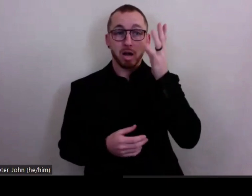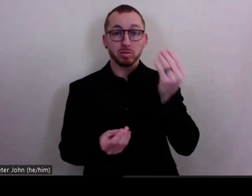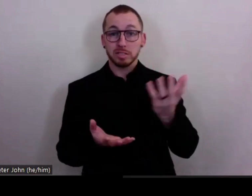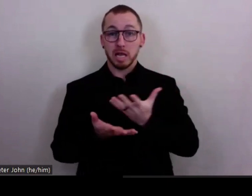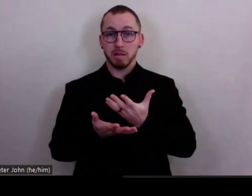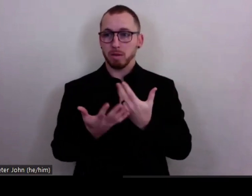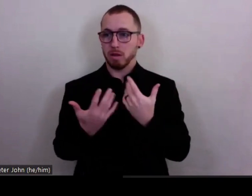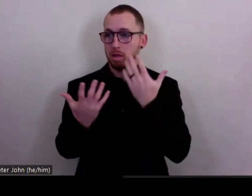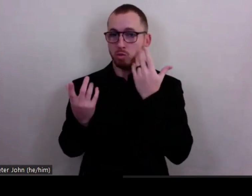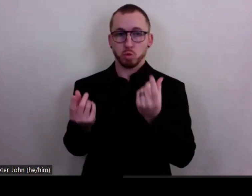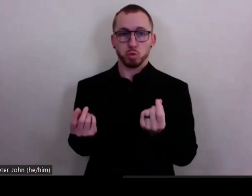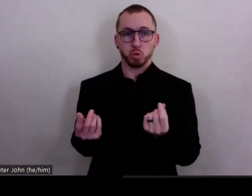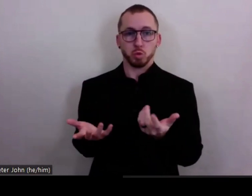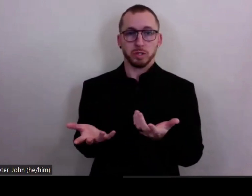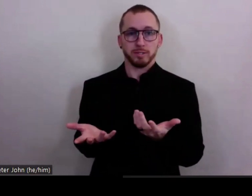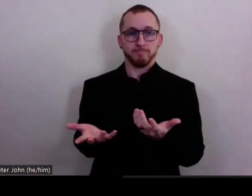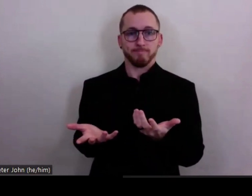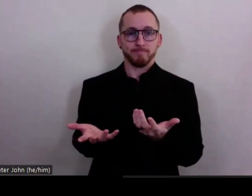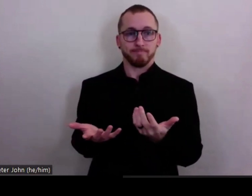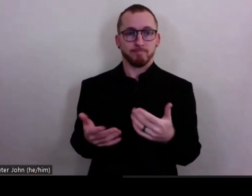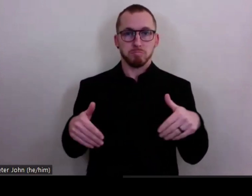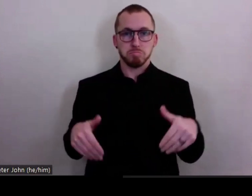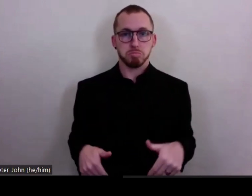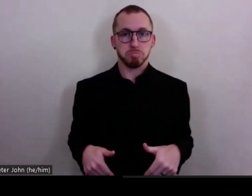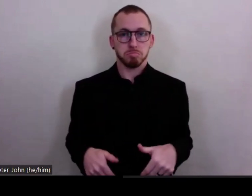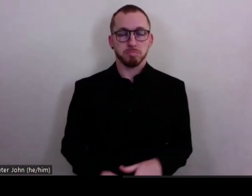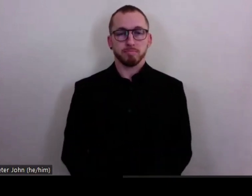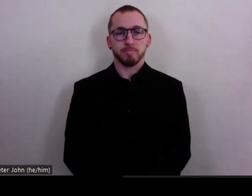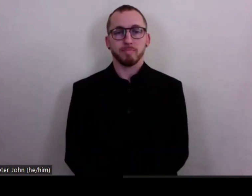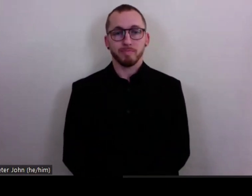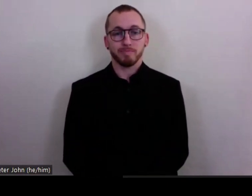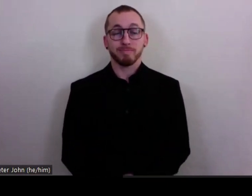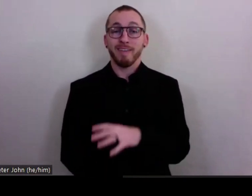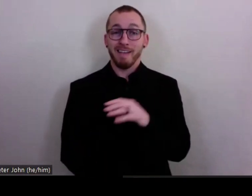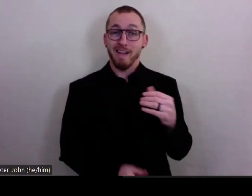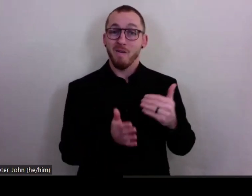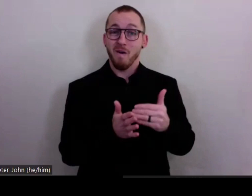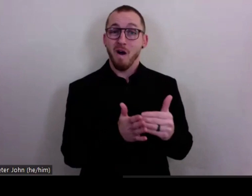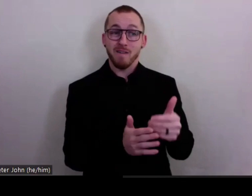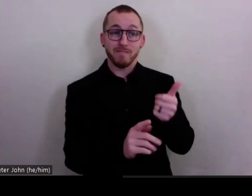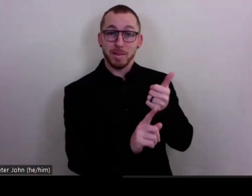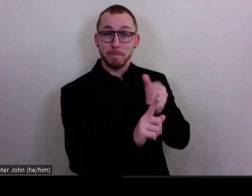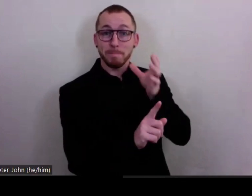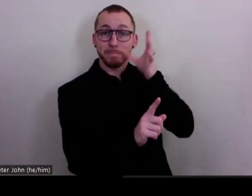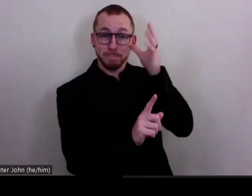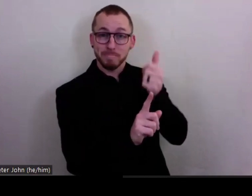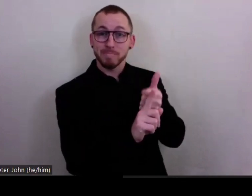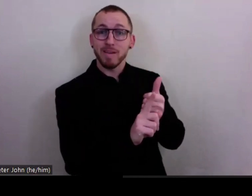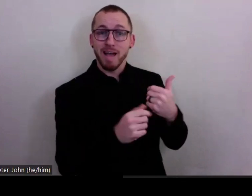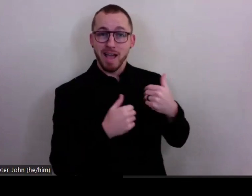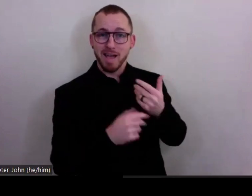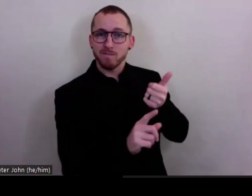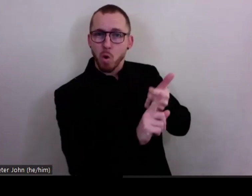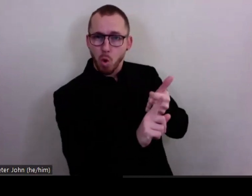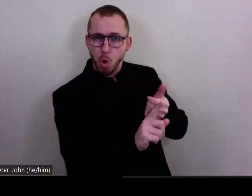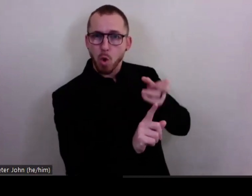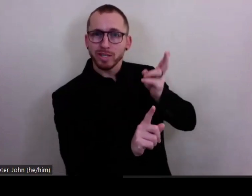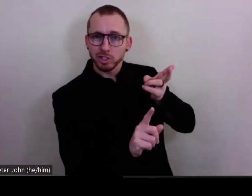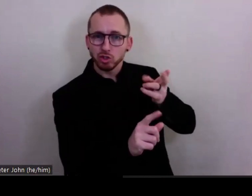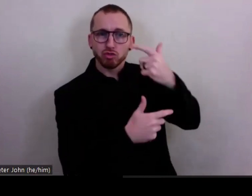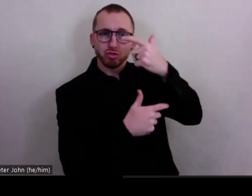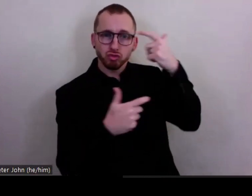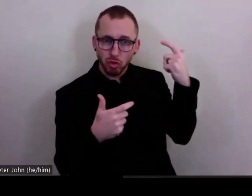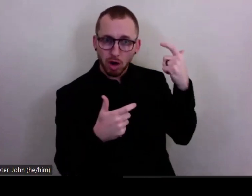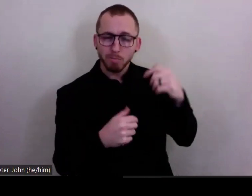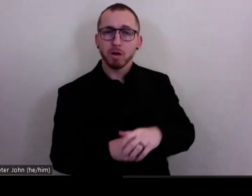doing. And majority of the time they have their own histories of trauma. So we're trying to work with them through their own histories, as well